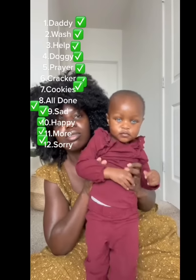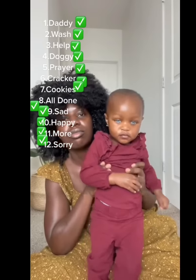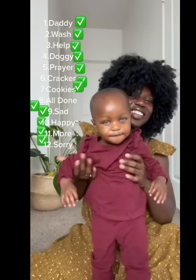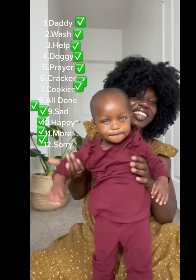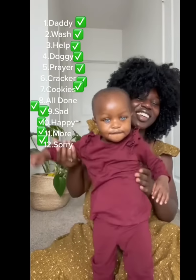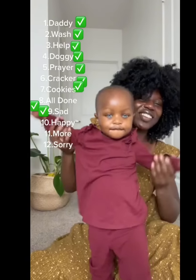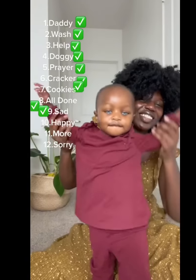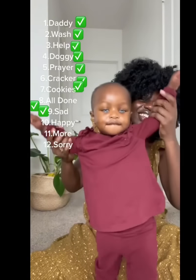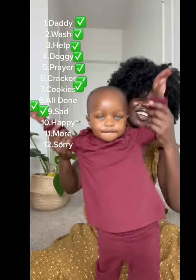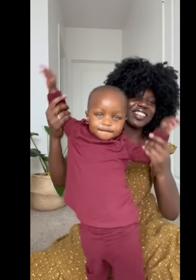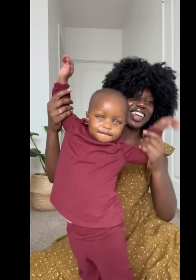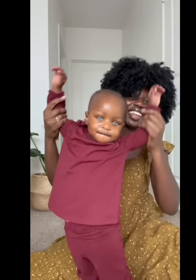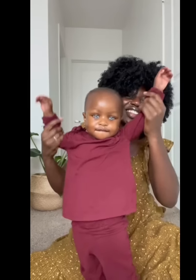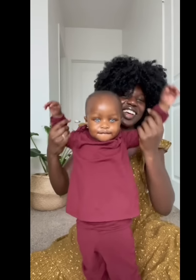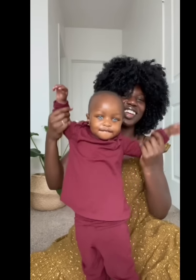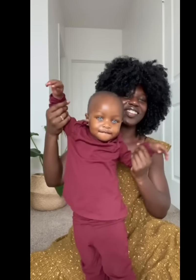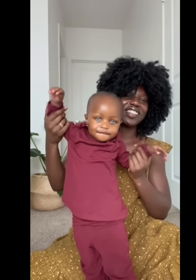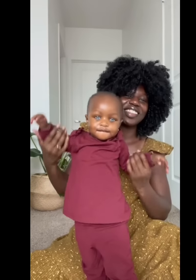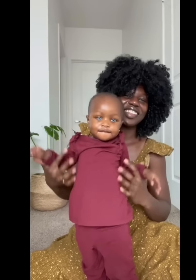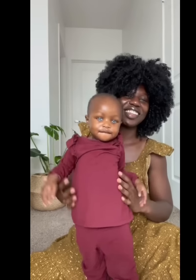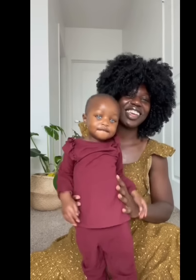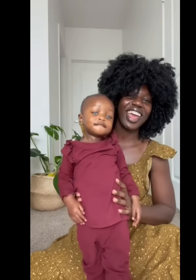we did our slimy time yay